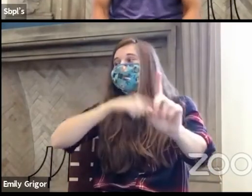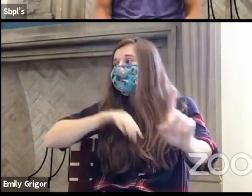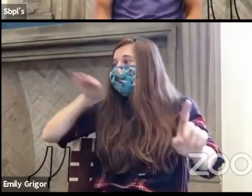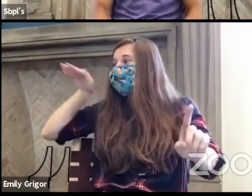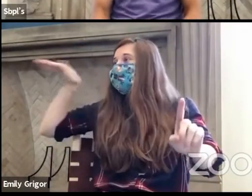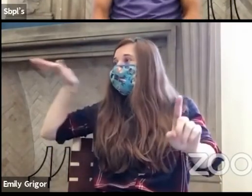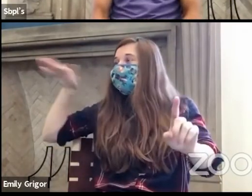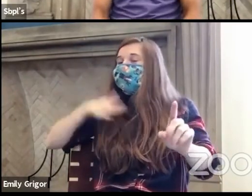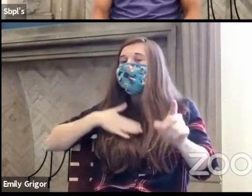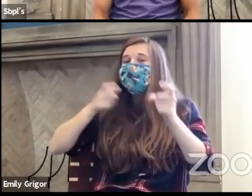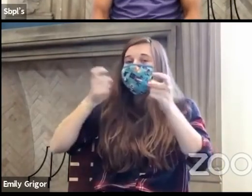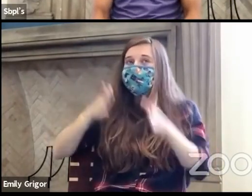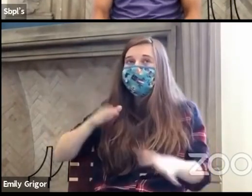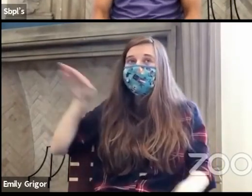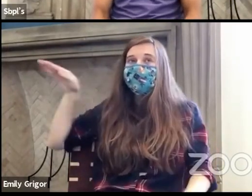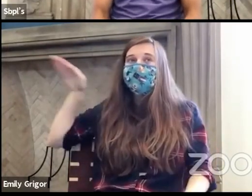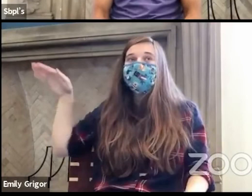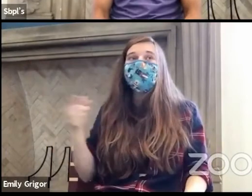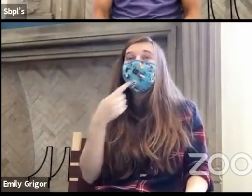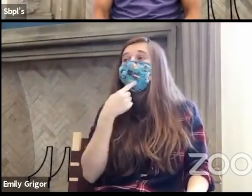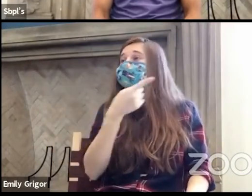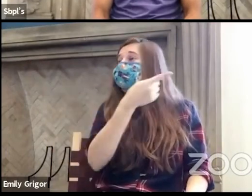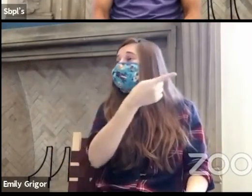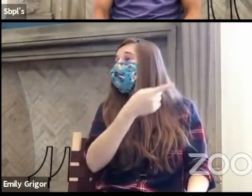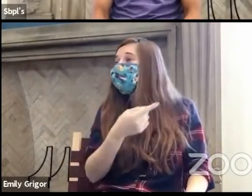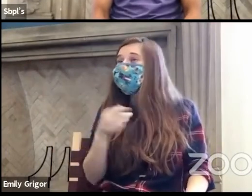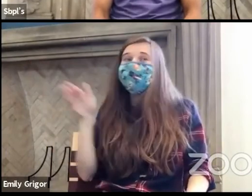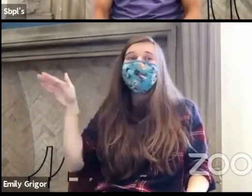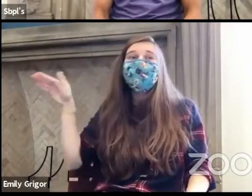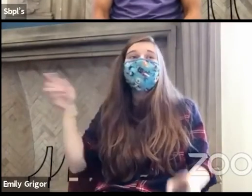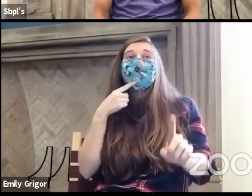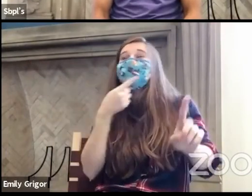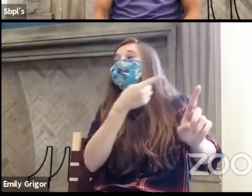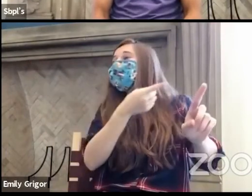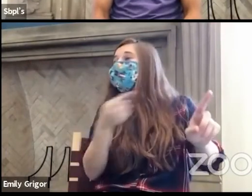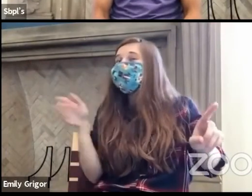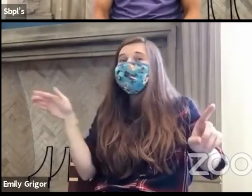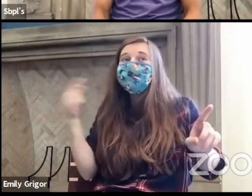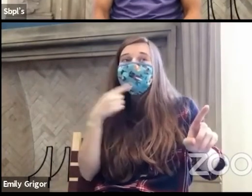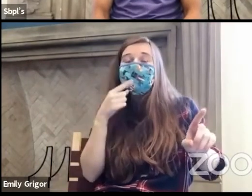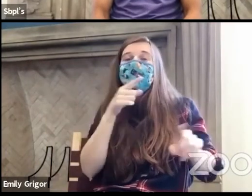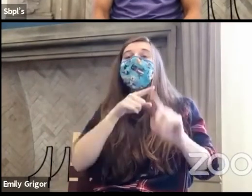can you hold on? And then I have to ask help for clarification.